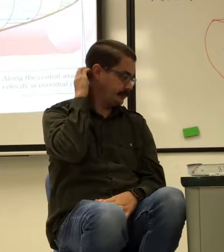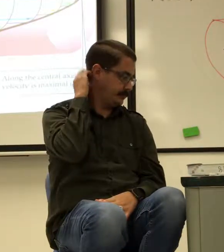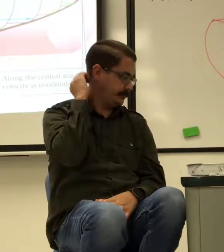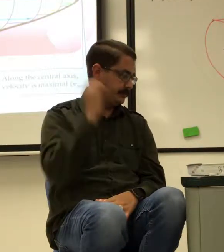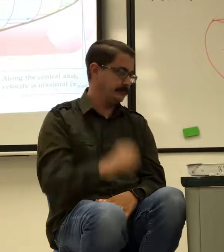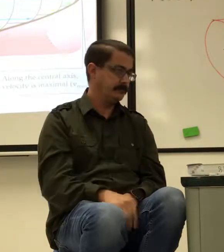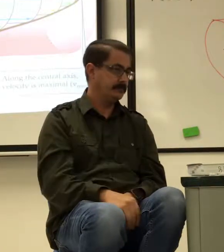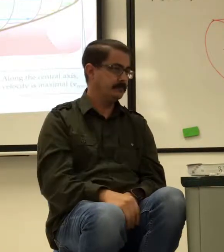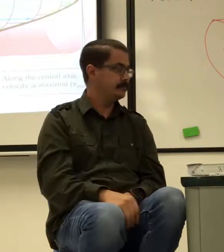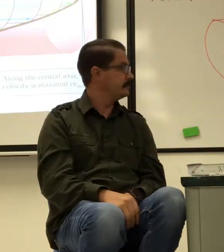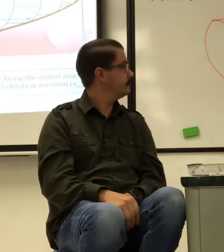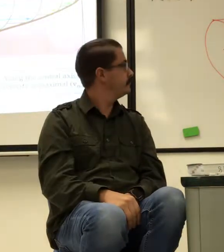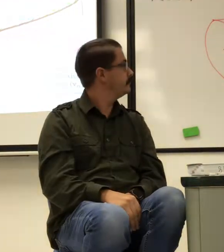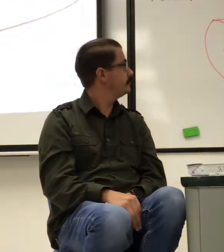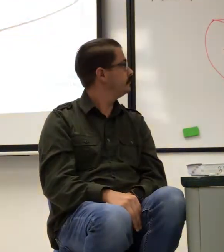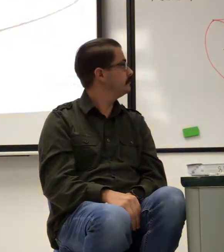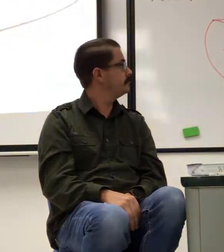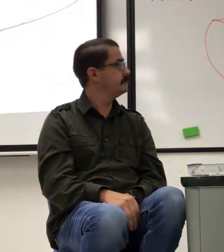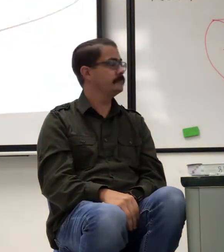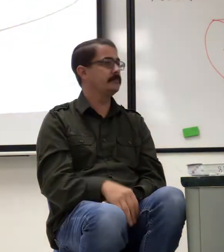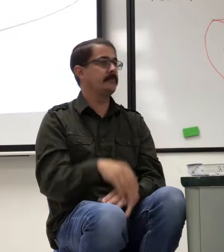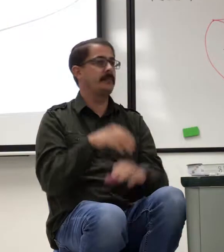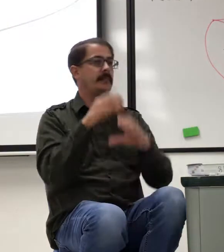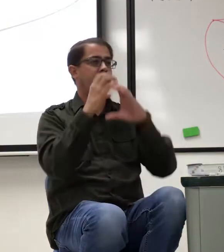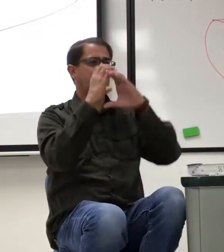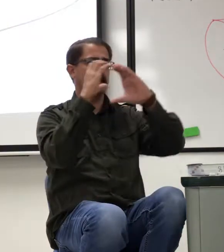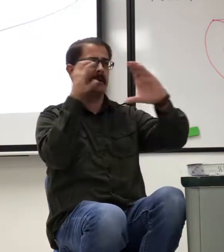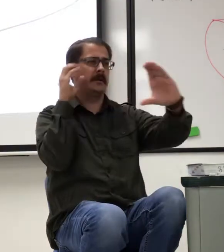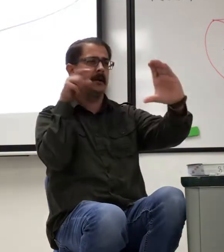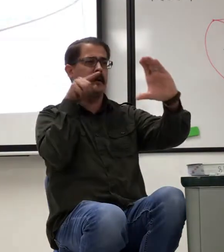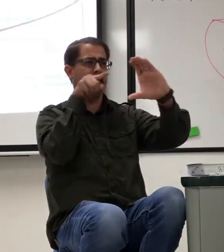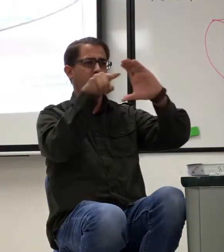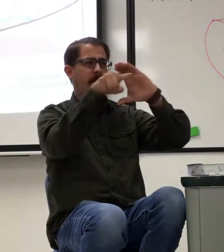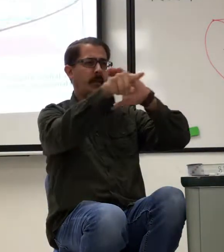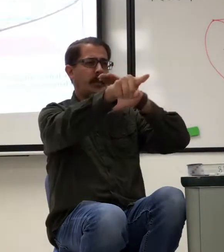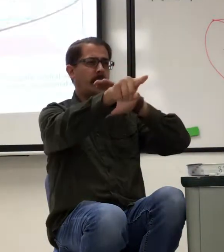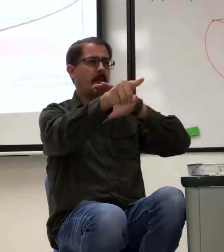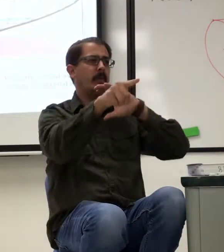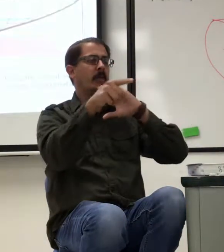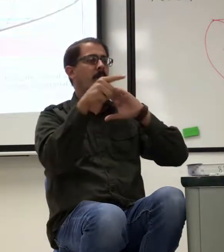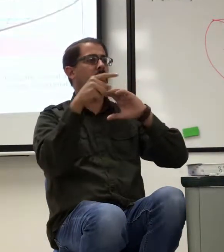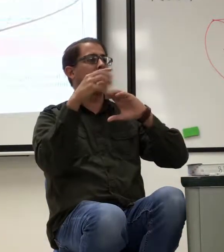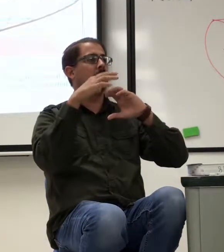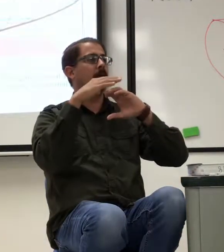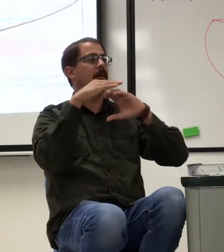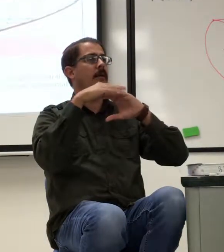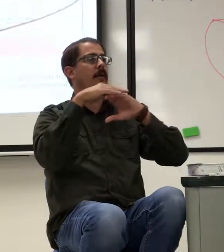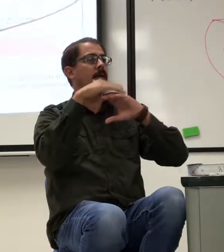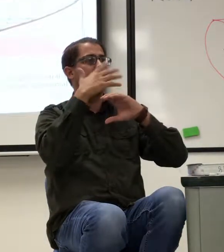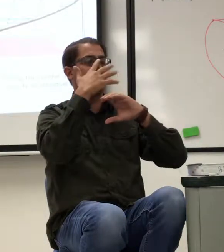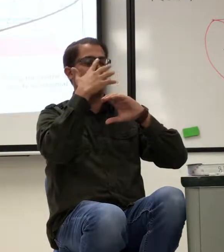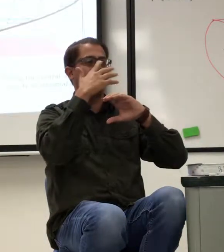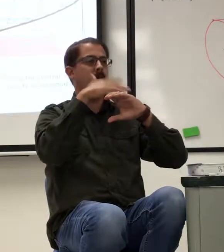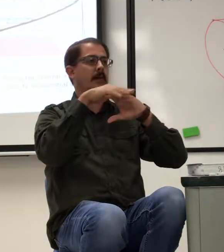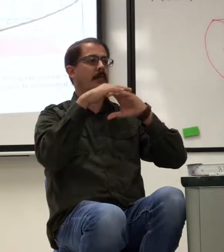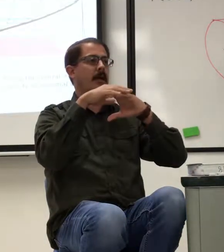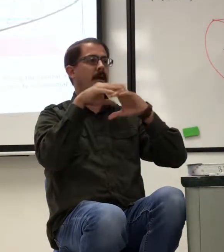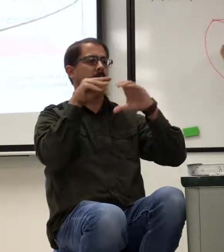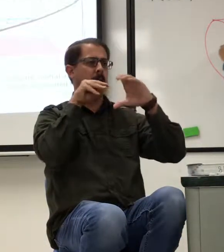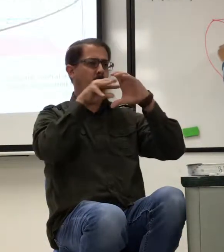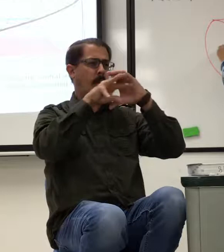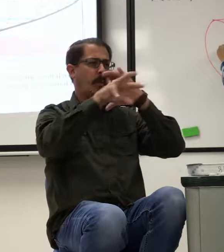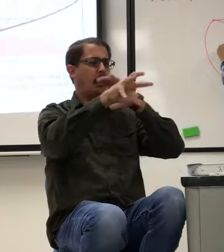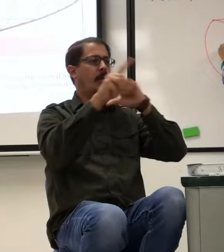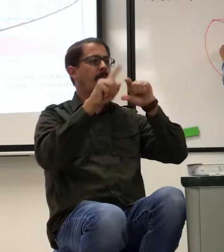In that direction. Now, imagine blood flowing through the whole tube, but subdivide it into layers. So the